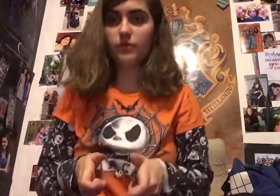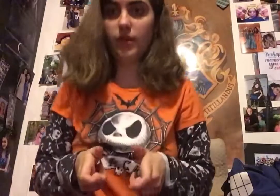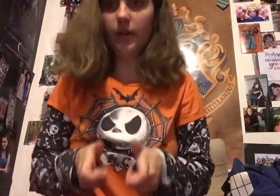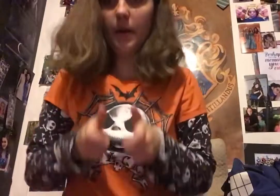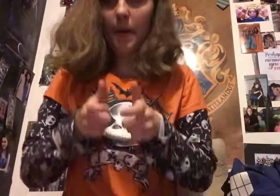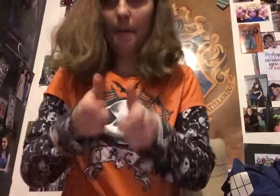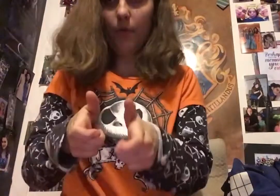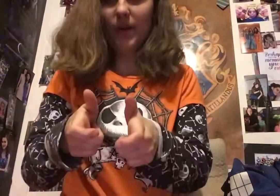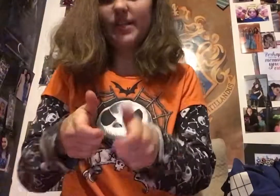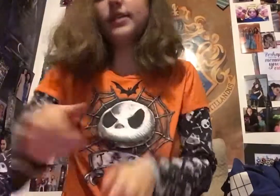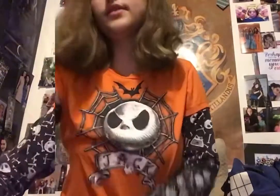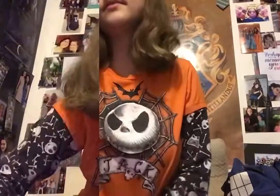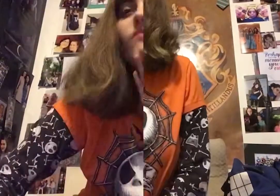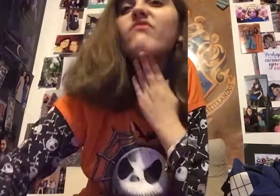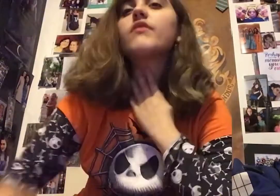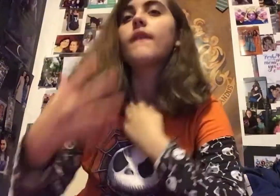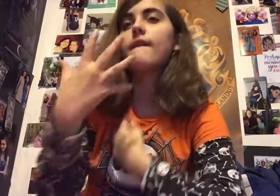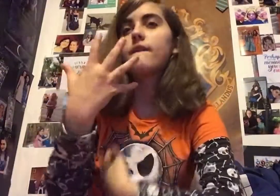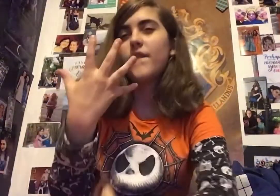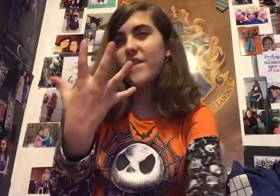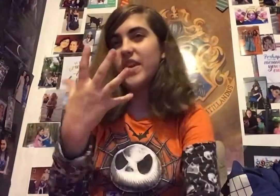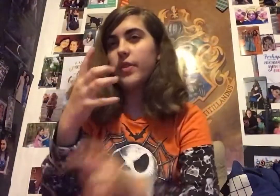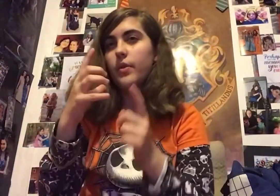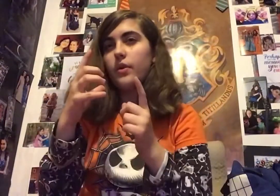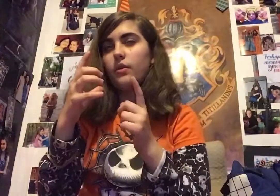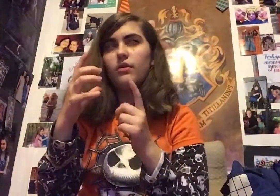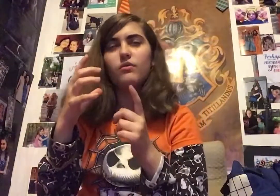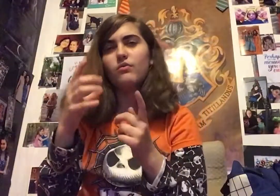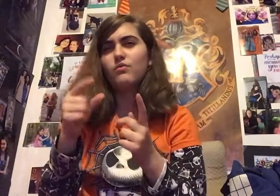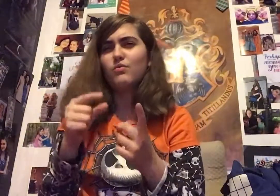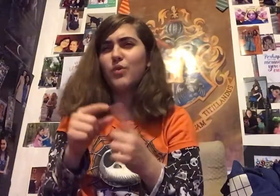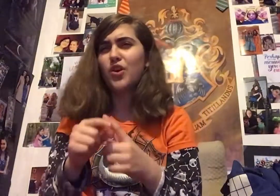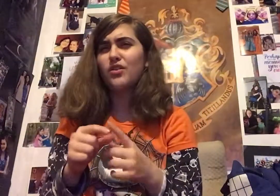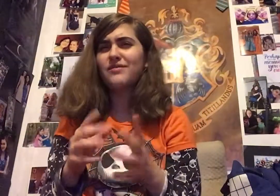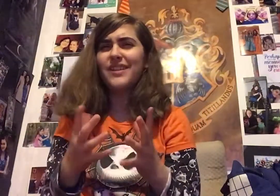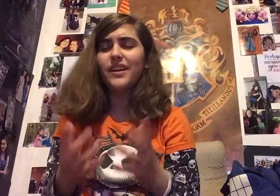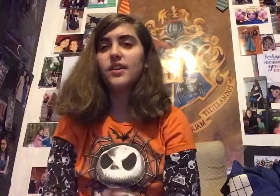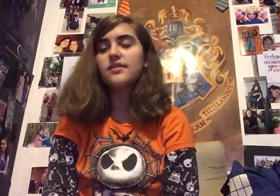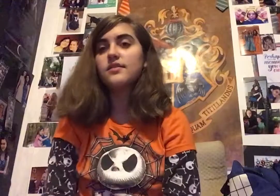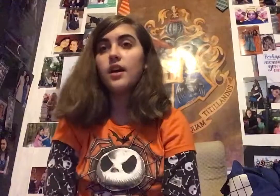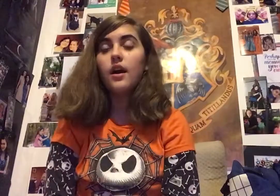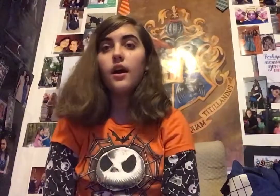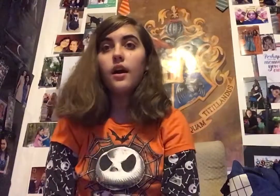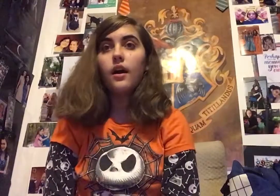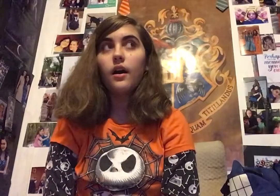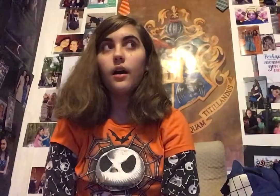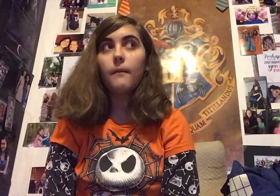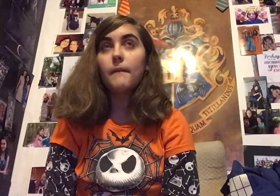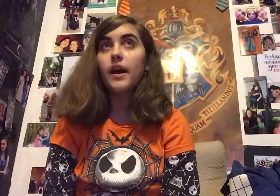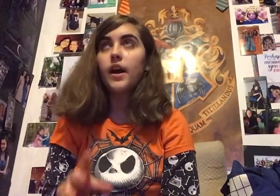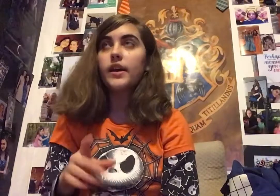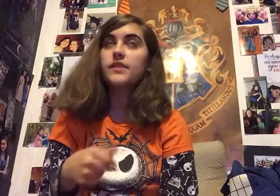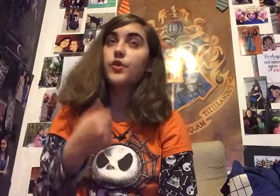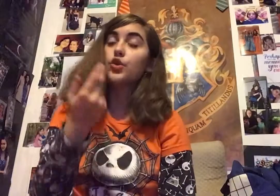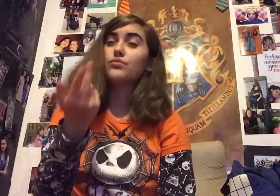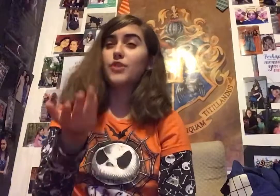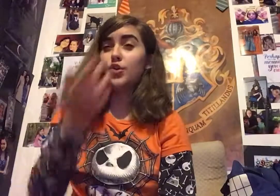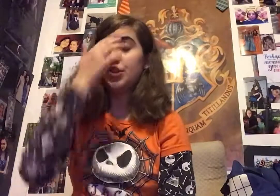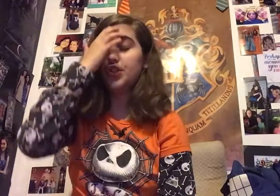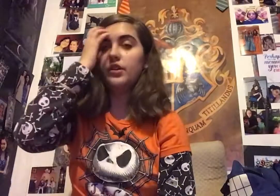sorry. Present. Fifth word, I guess. I guess if you're a Christian